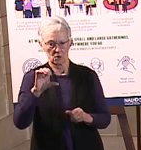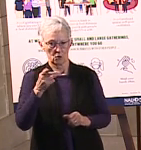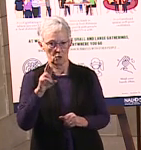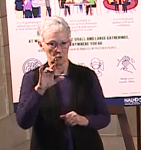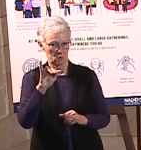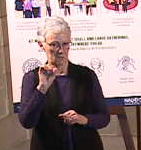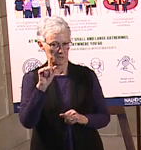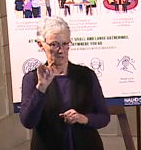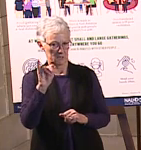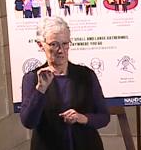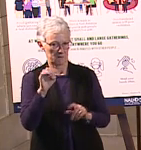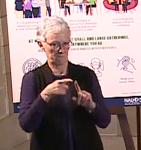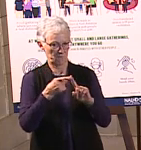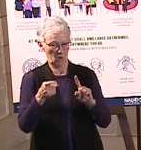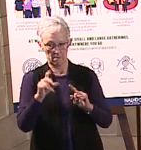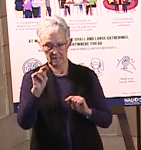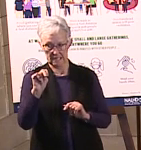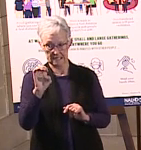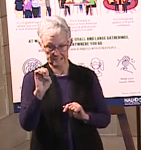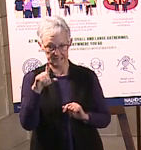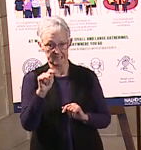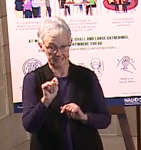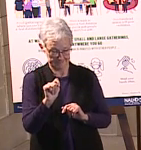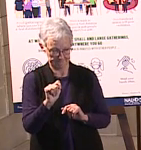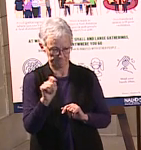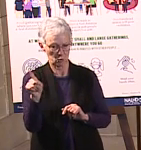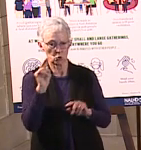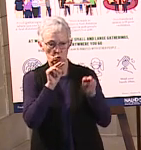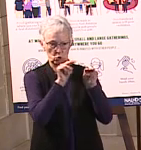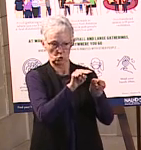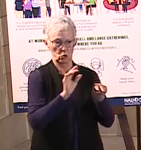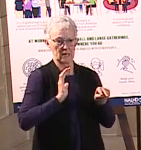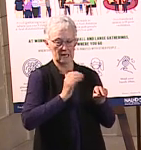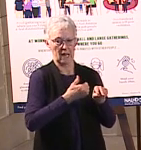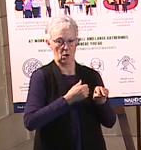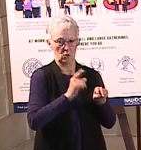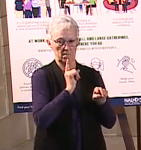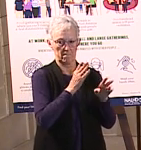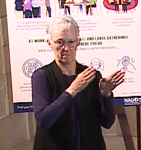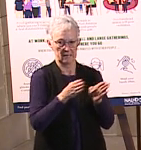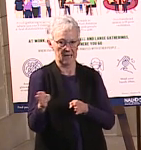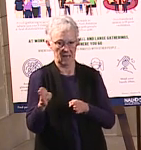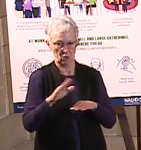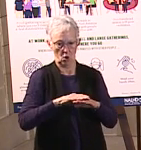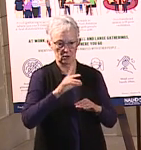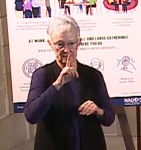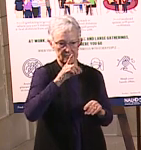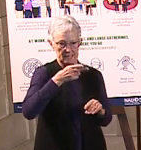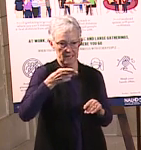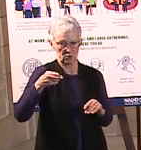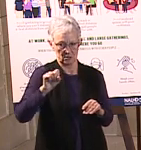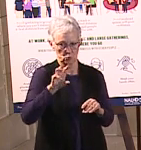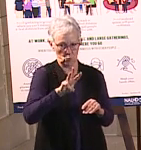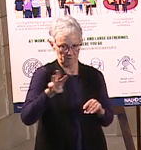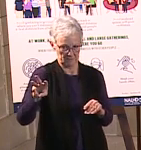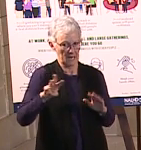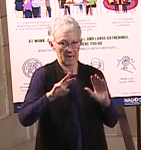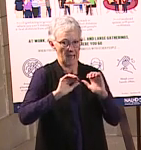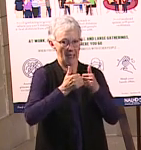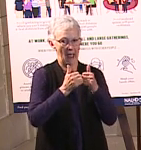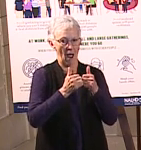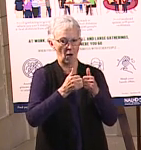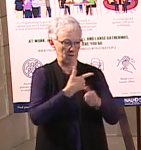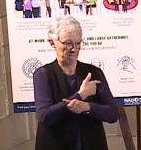NET is asking, if you look at the plan that's out there on the Department of Health and Human Services website for the vaccine distribution, in